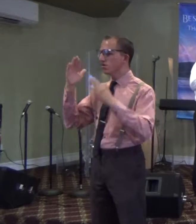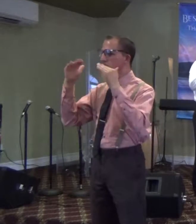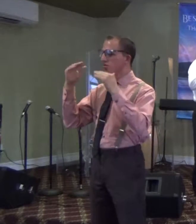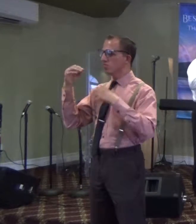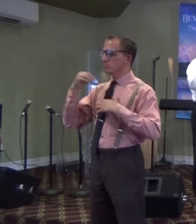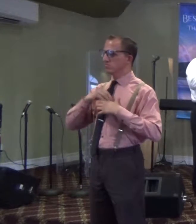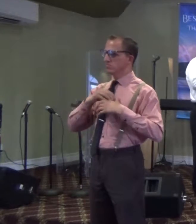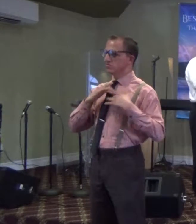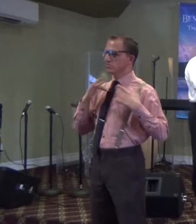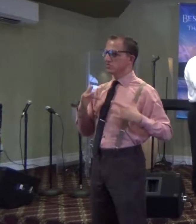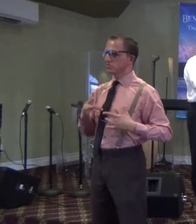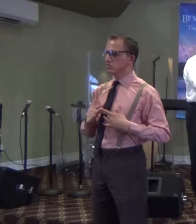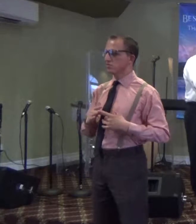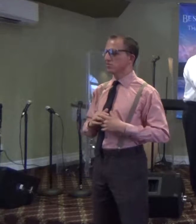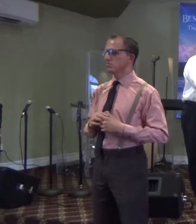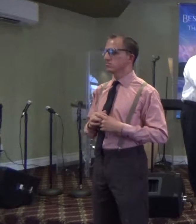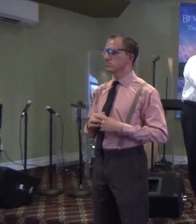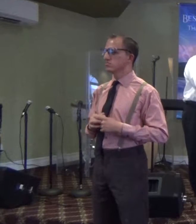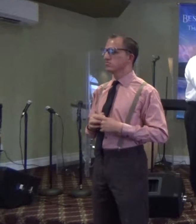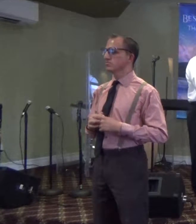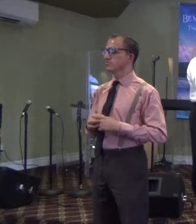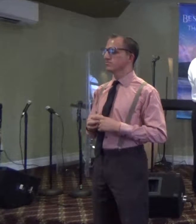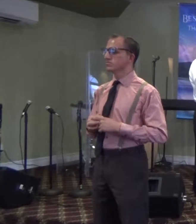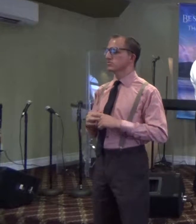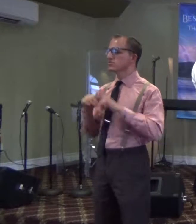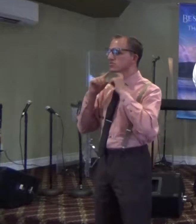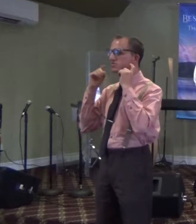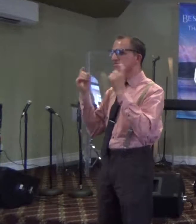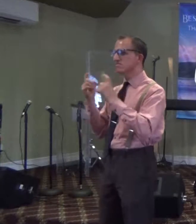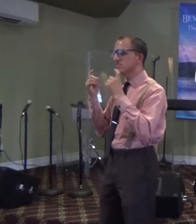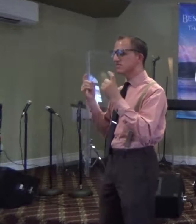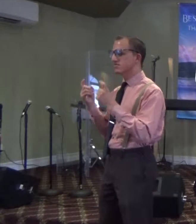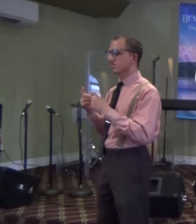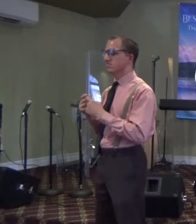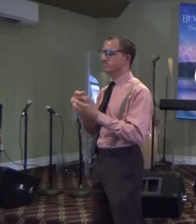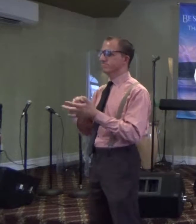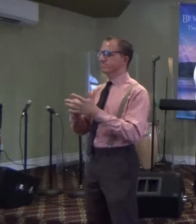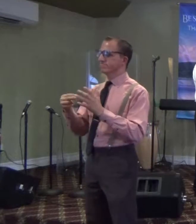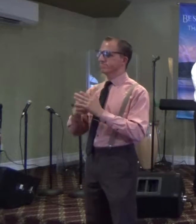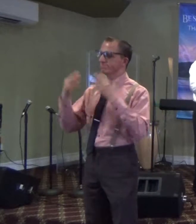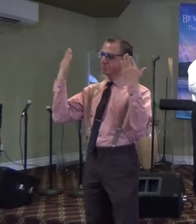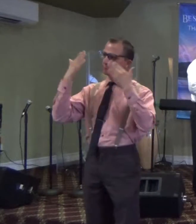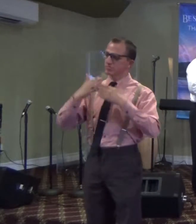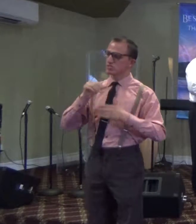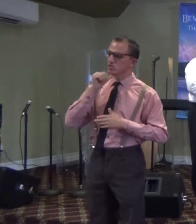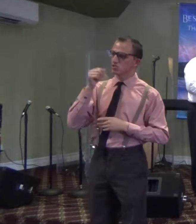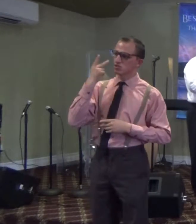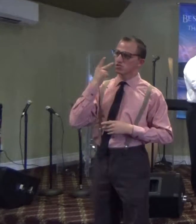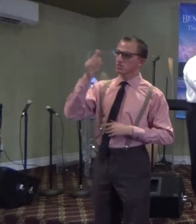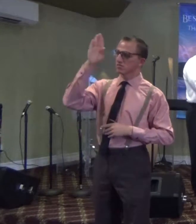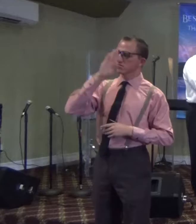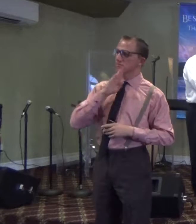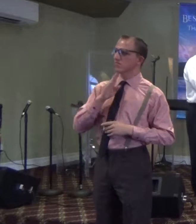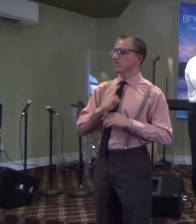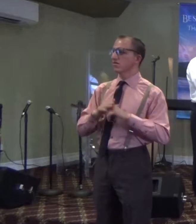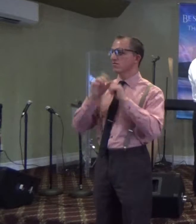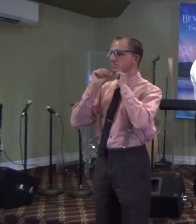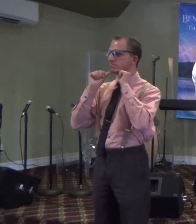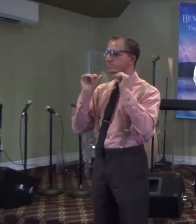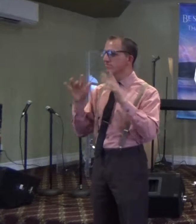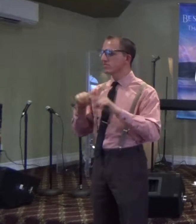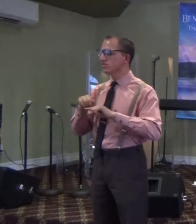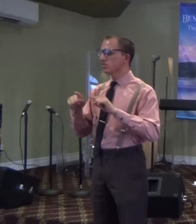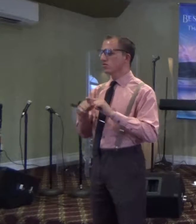ustedes you anduvieron en otro tiempo were also viviendo in another time en living, los deseos de su in the naturaleza desires of your